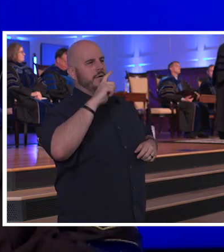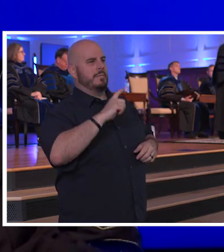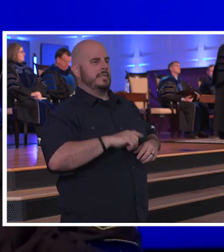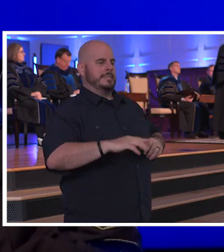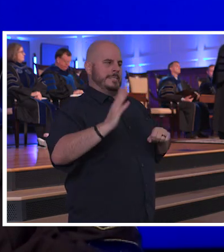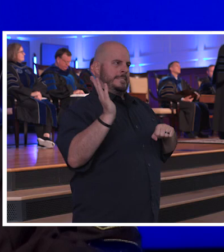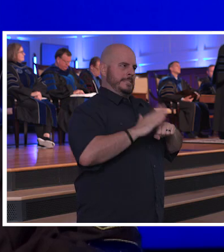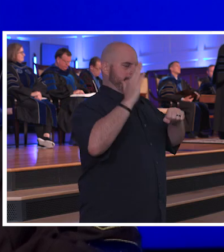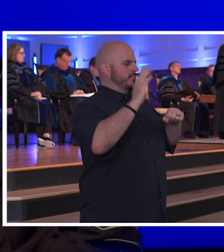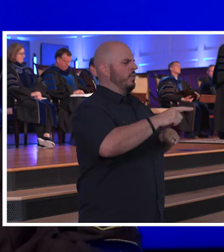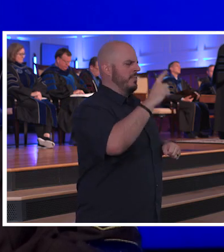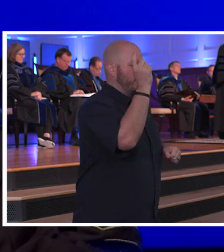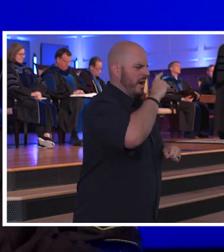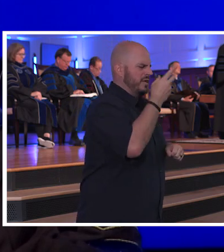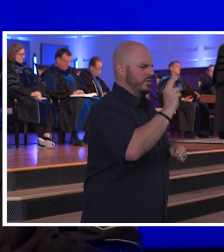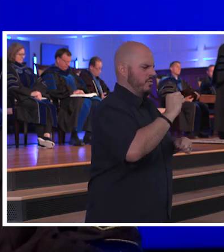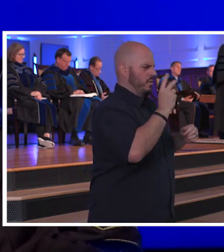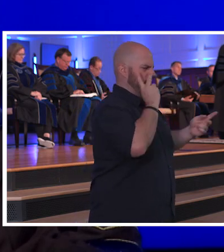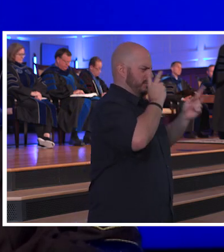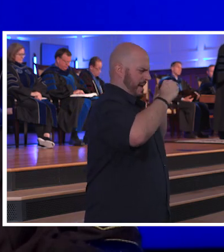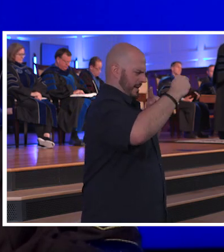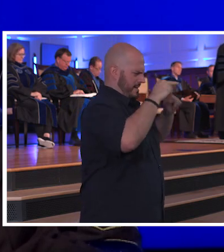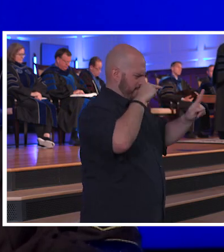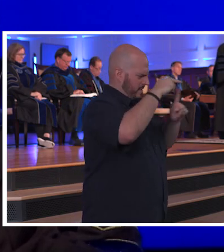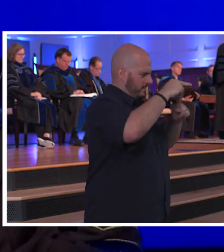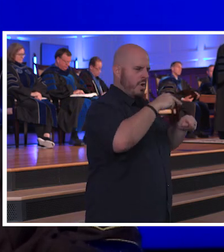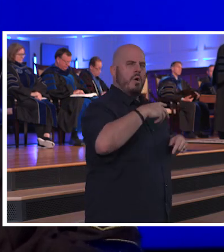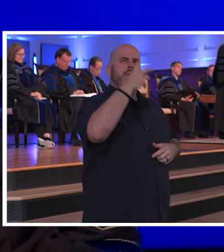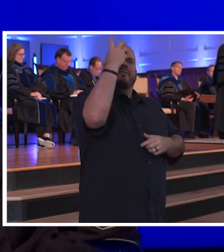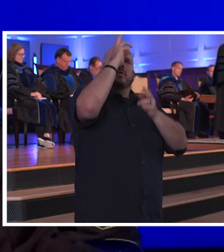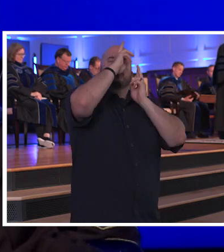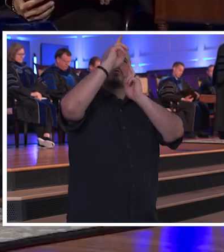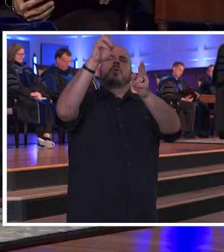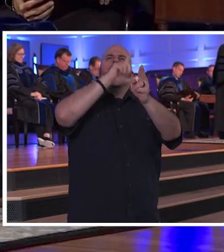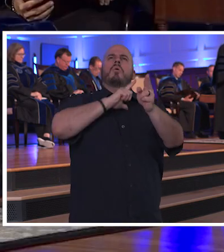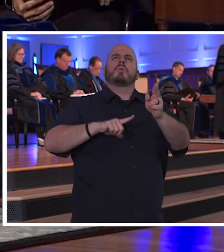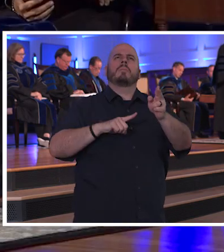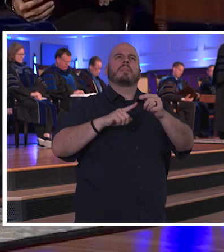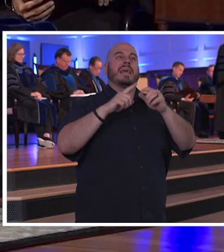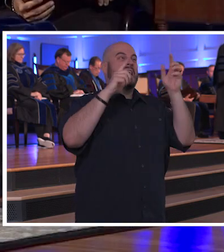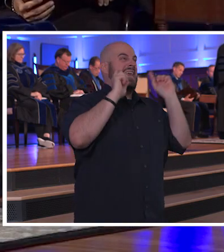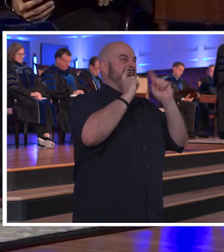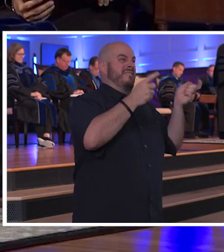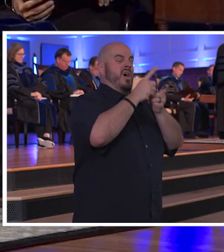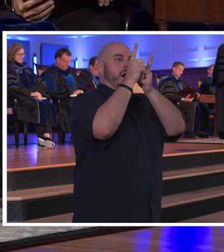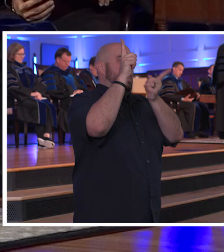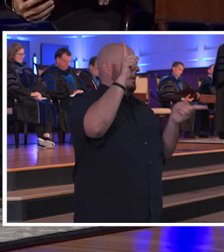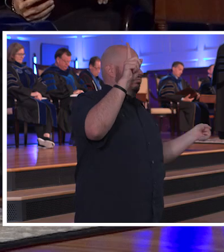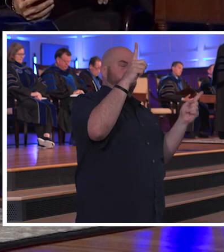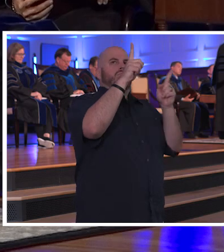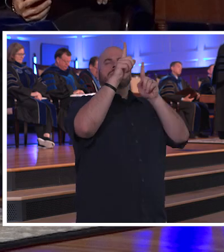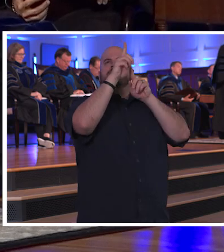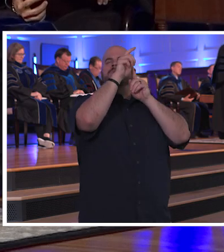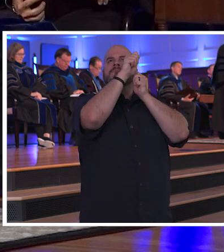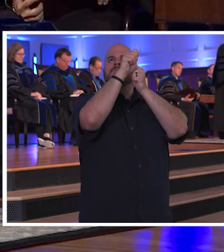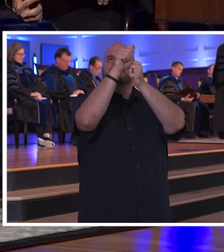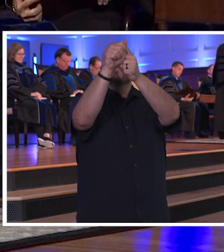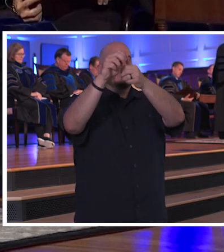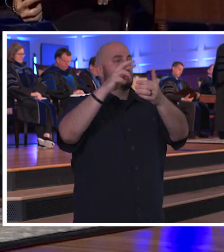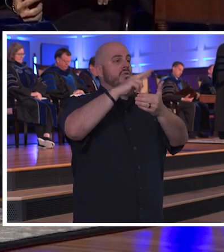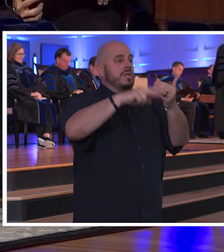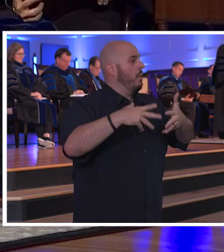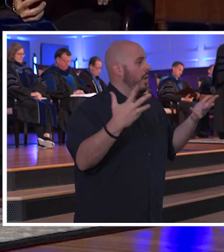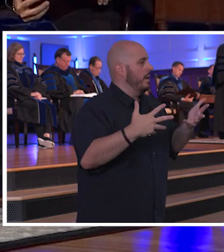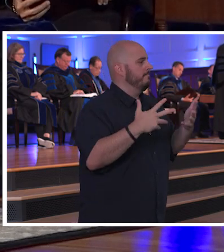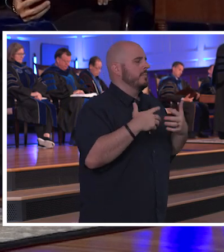in your own eyes, but fear the Lord and turn away from evil." And what will be the result? It will be healing to your